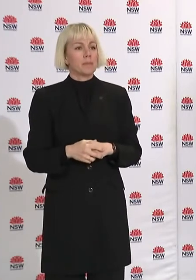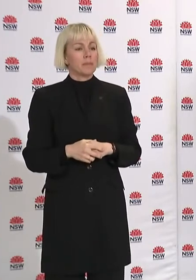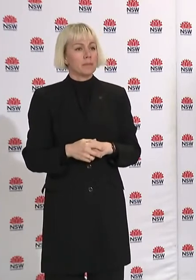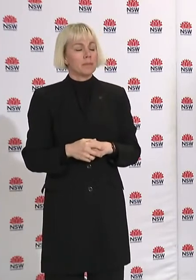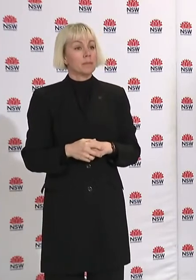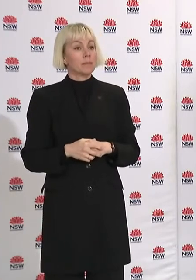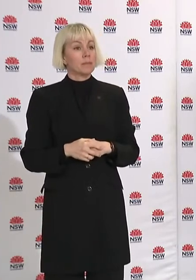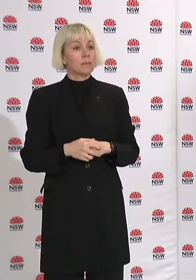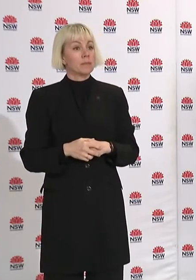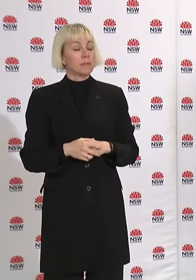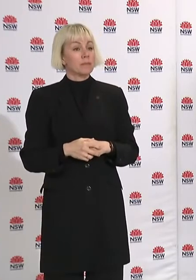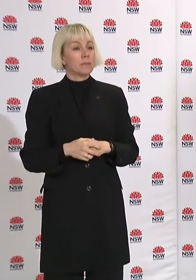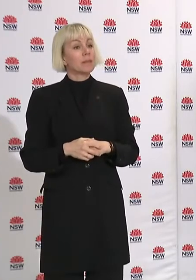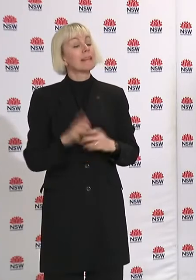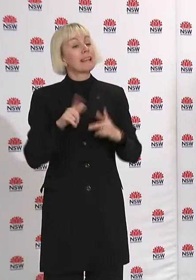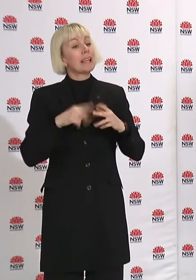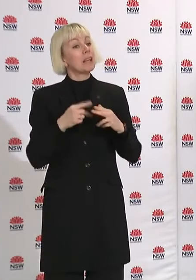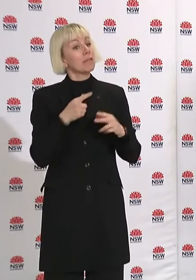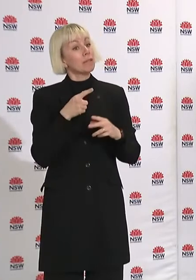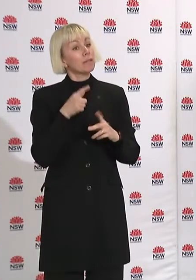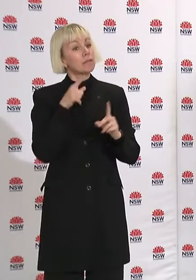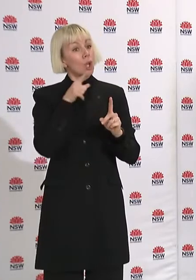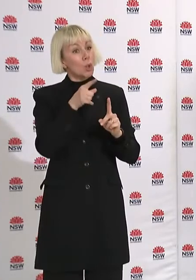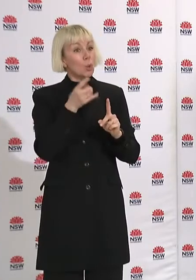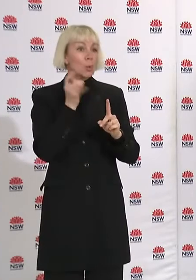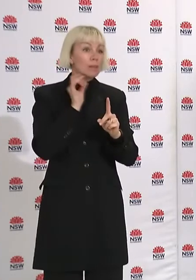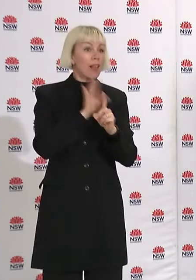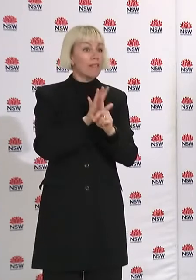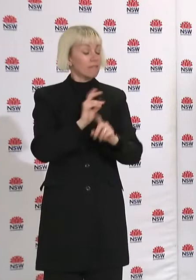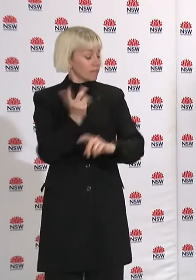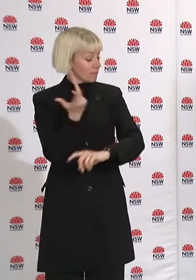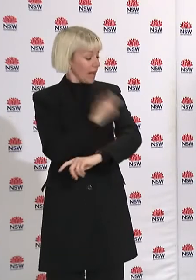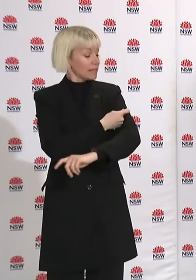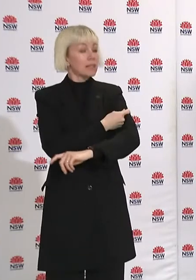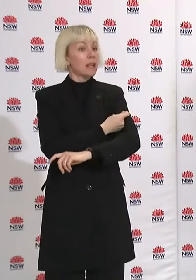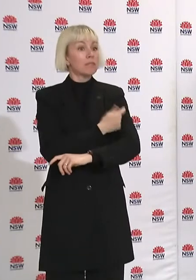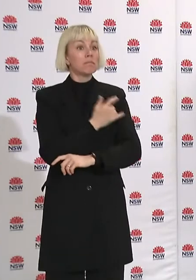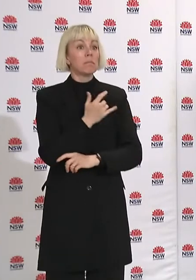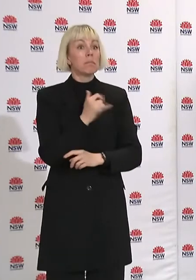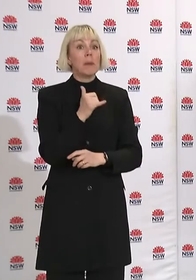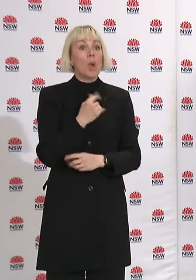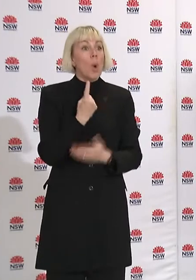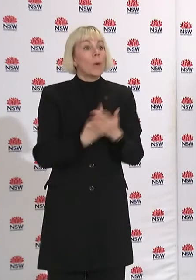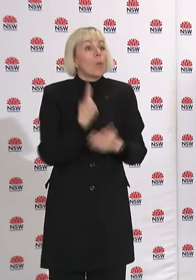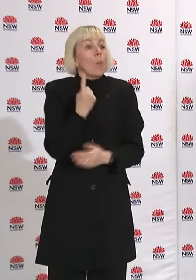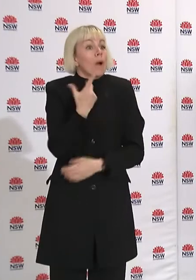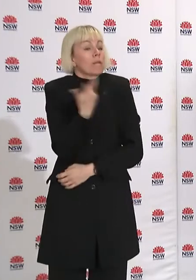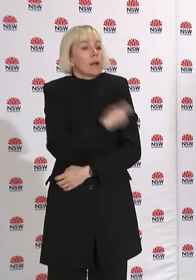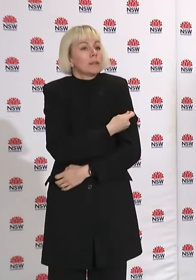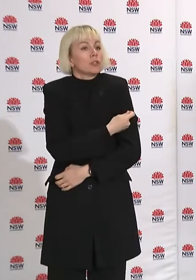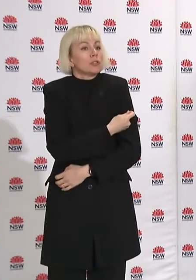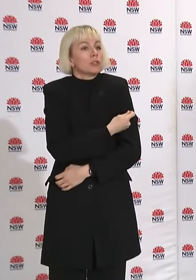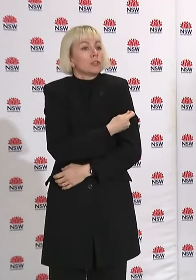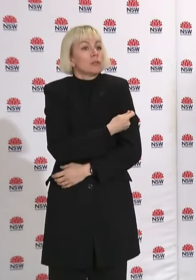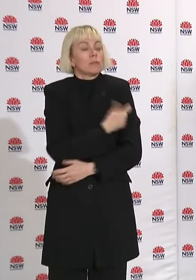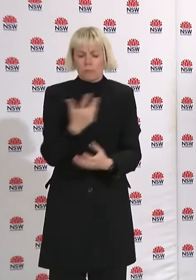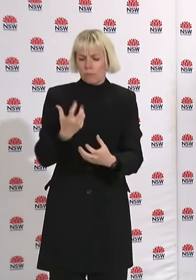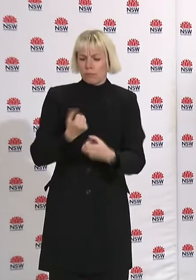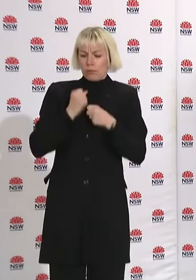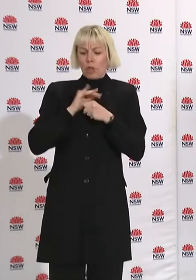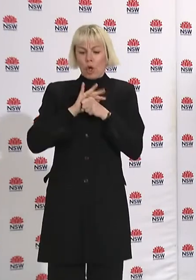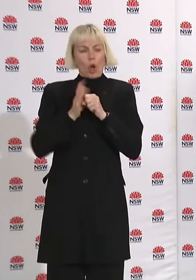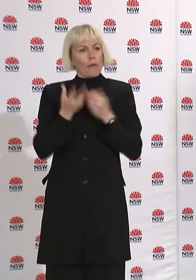the risk. If you're vaccinated, even one dose, it reduces your risk of onward transmission. And so